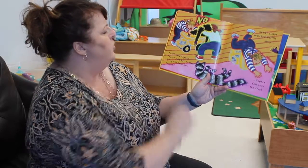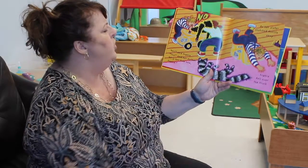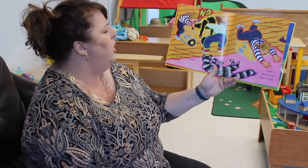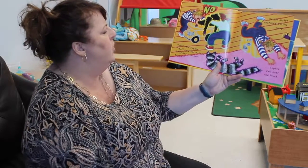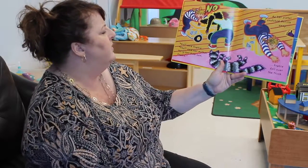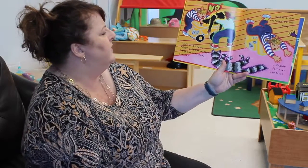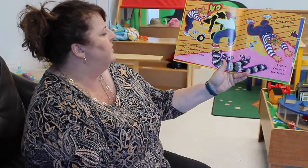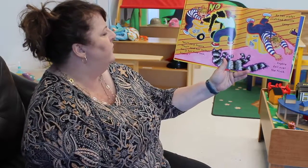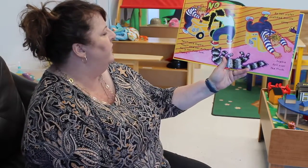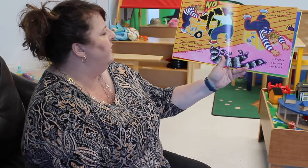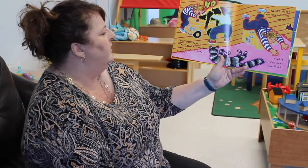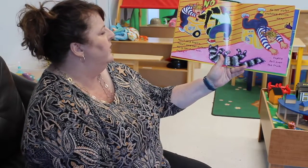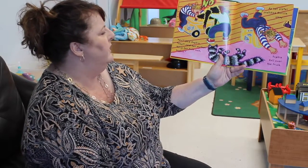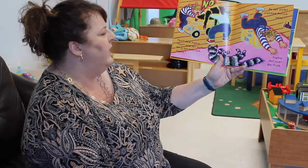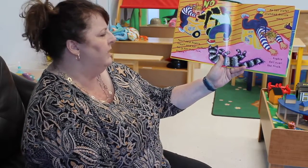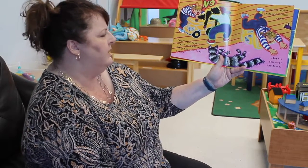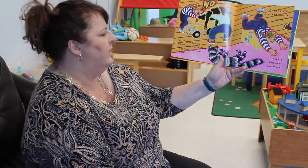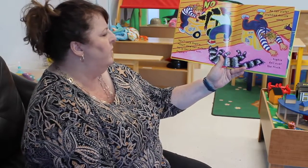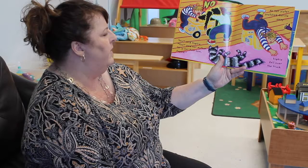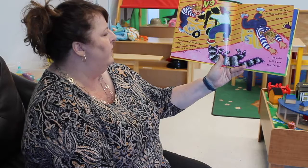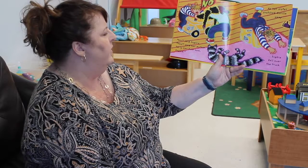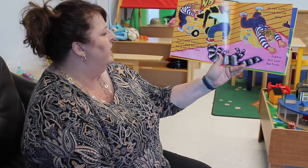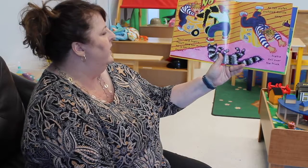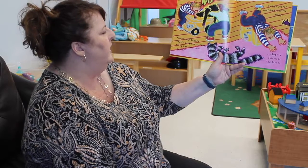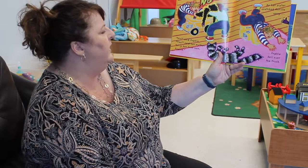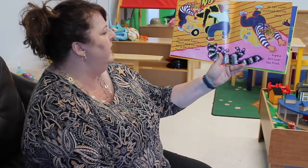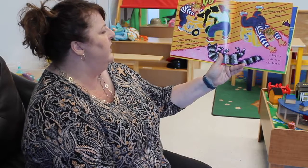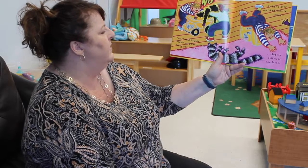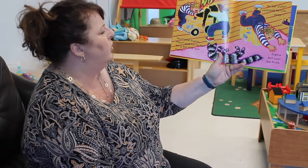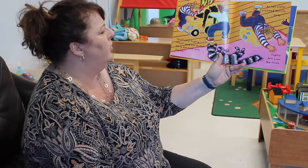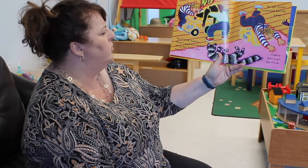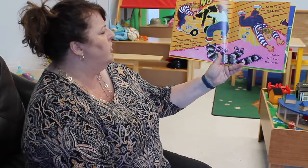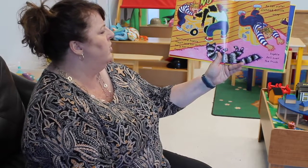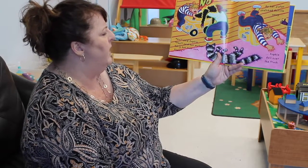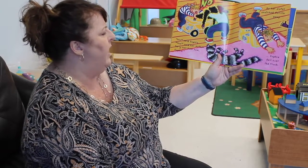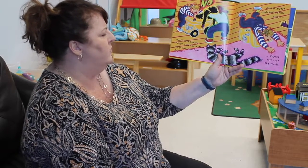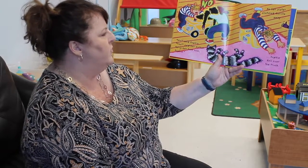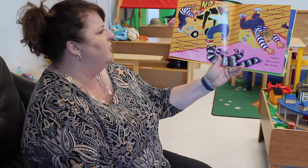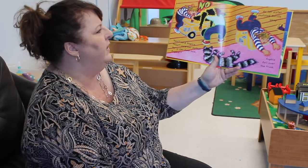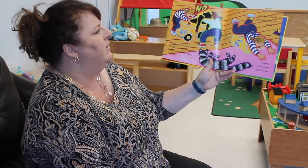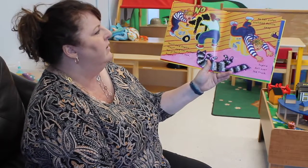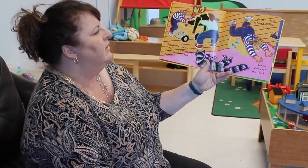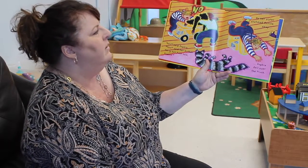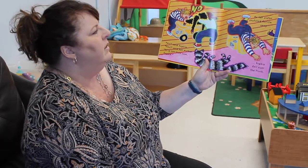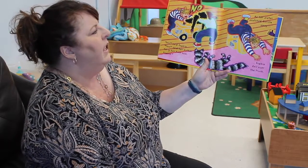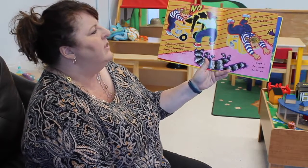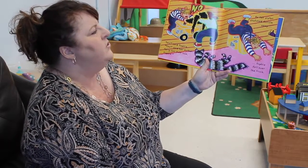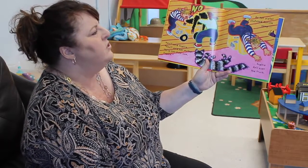No, said Sophie. Yes, said her mother. It is her turn now, Sophie. As her